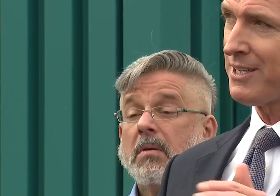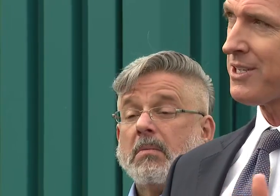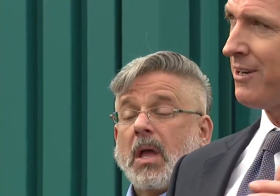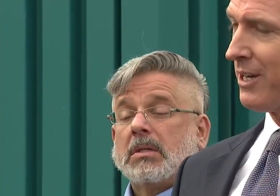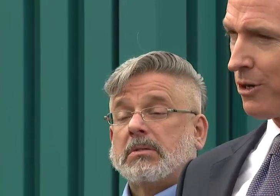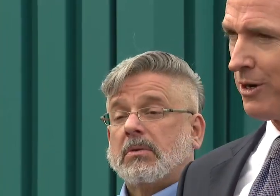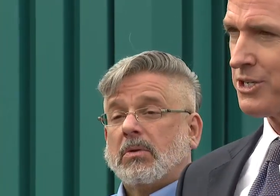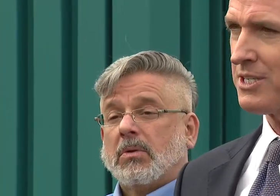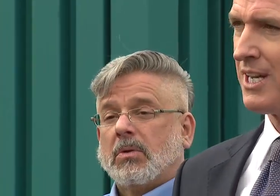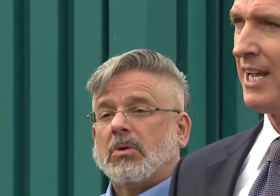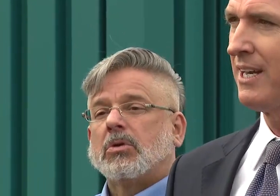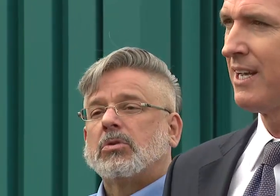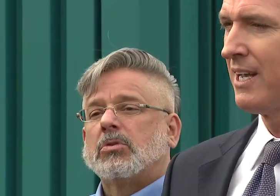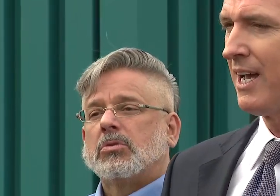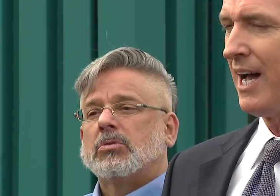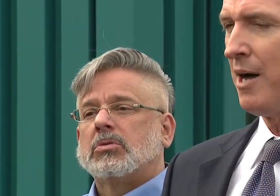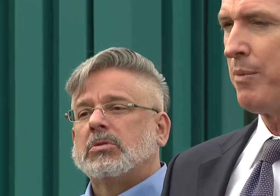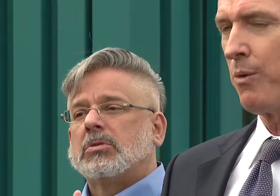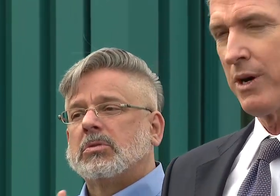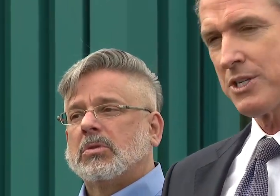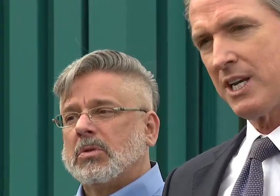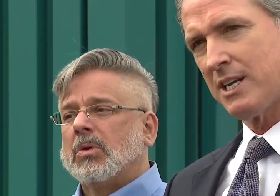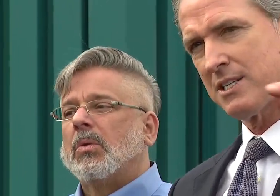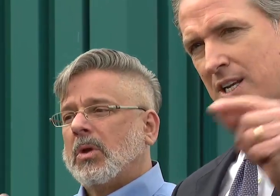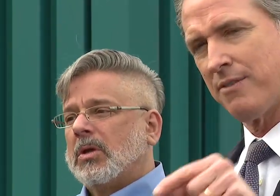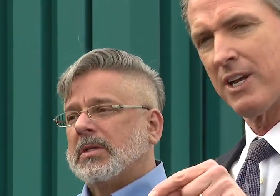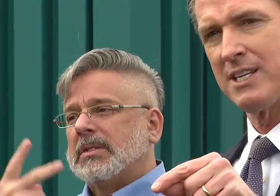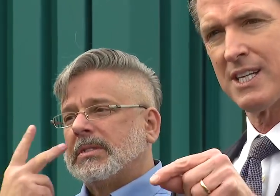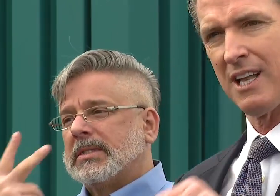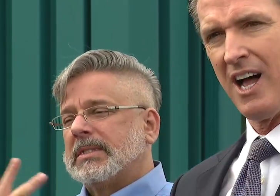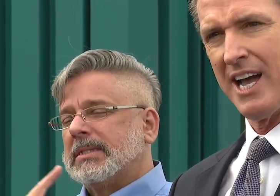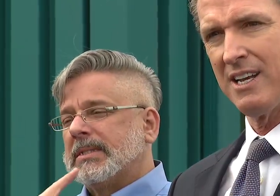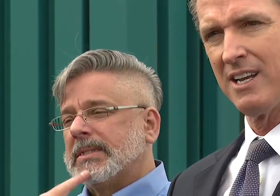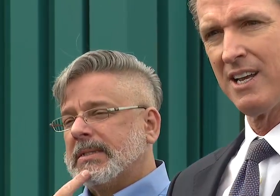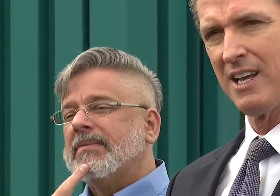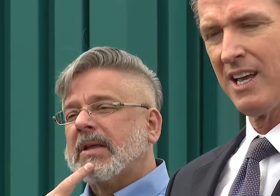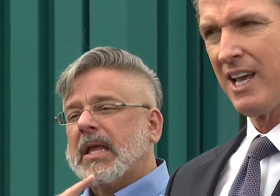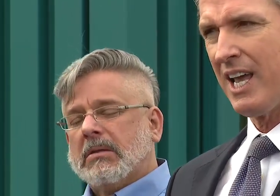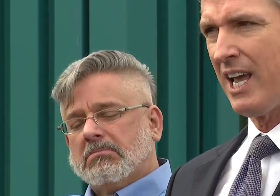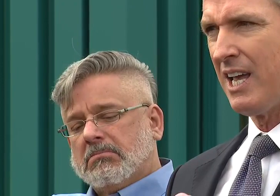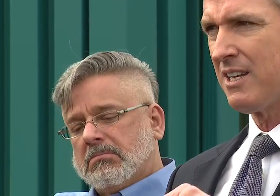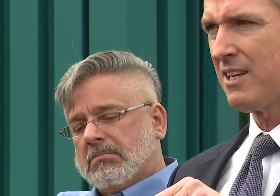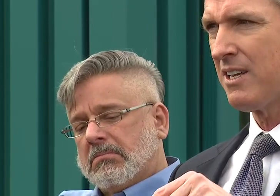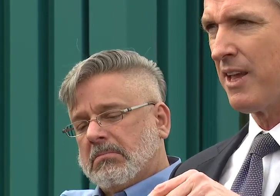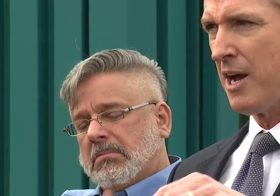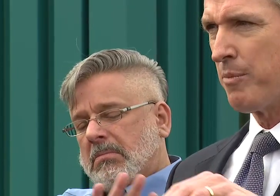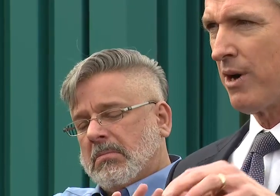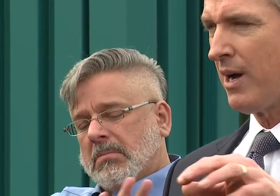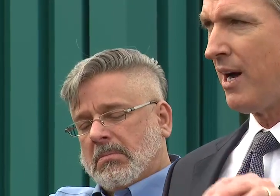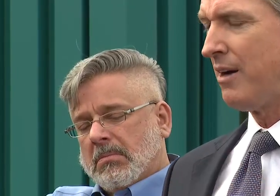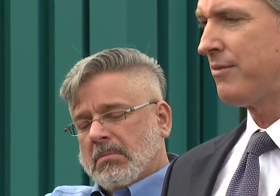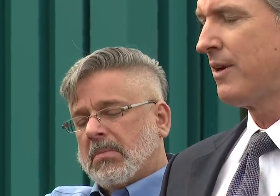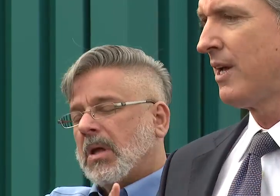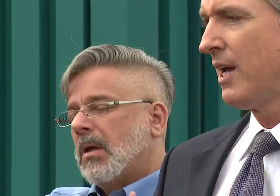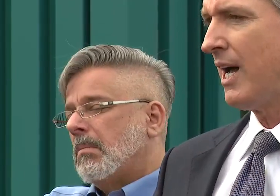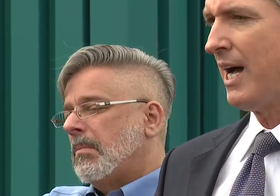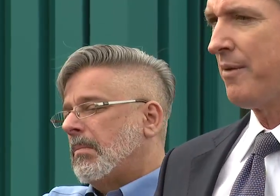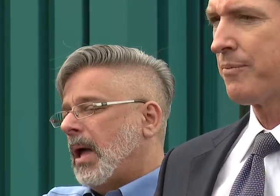would be considered an encouraging sign. But we are seeing a significant decline in the number